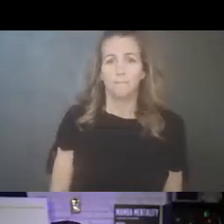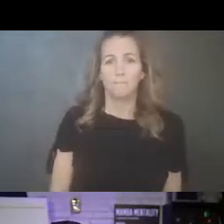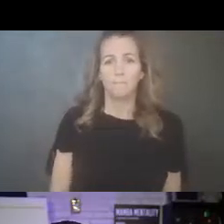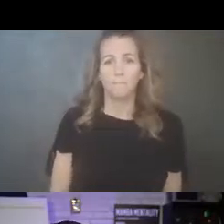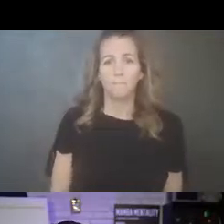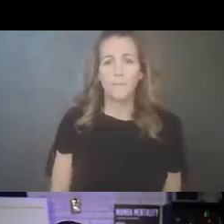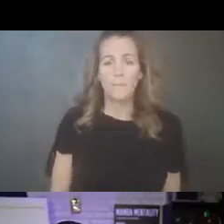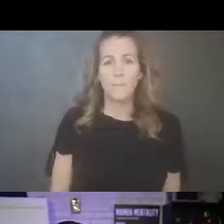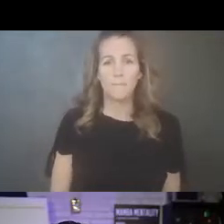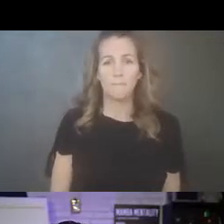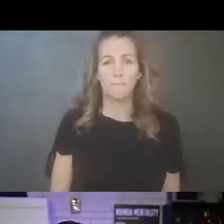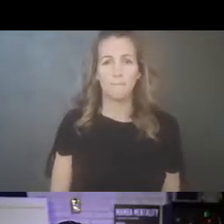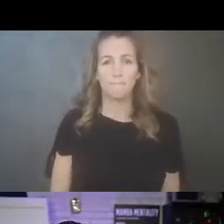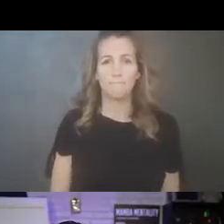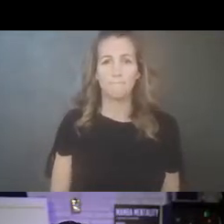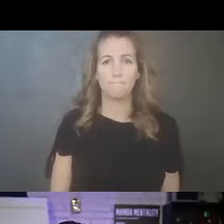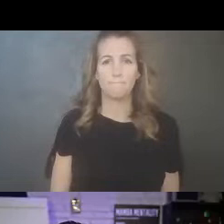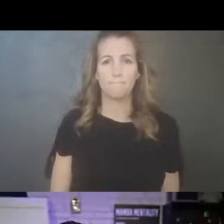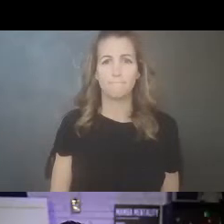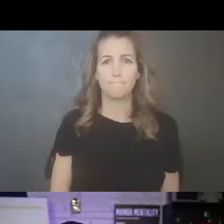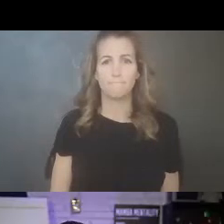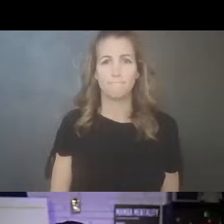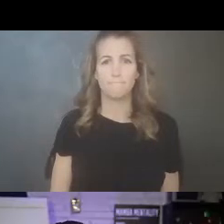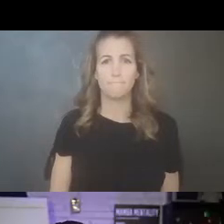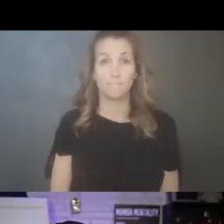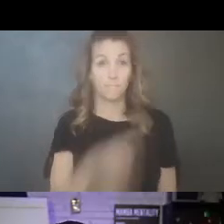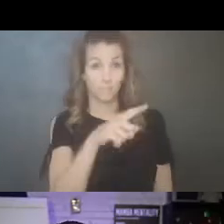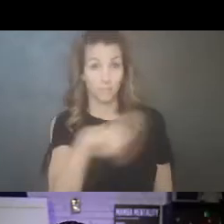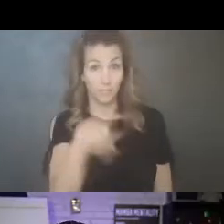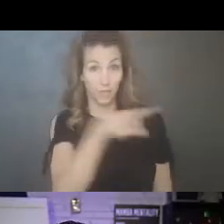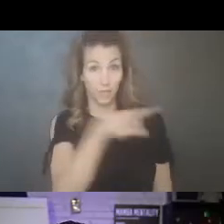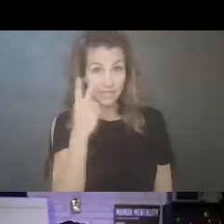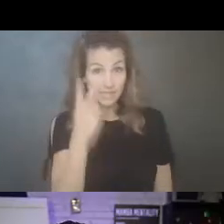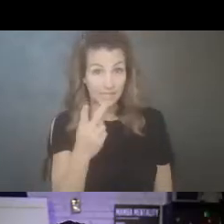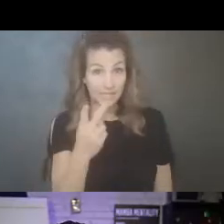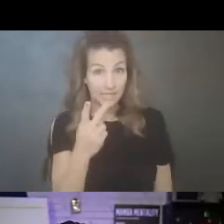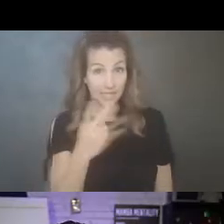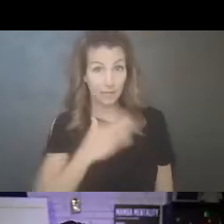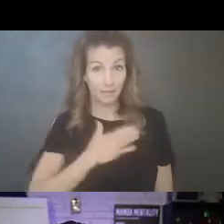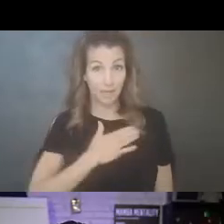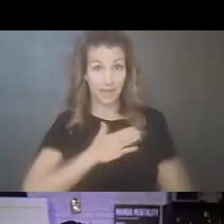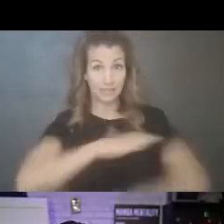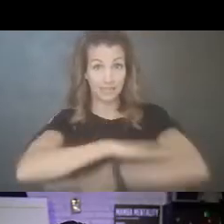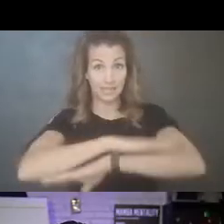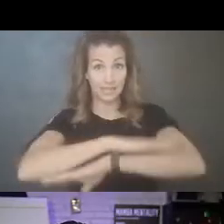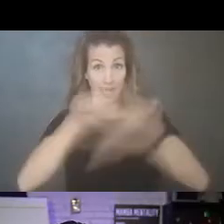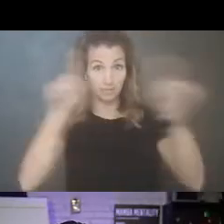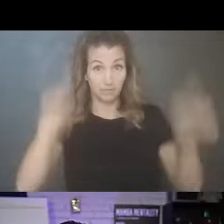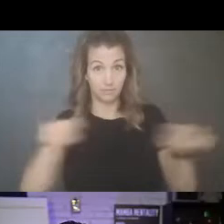have the share screen anymore? So you're seeing my desktop. Do you see the video